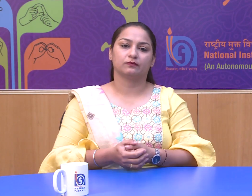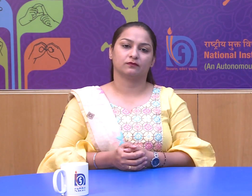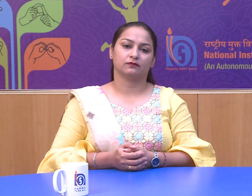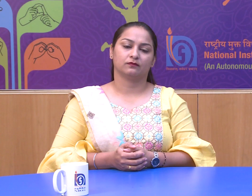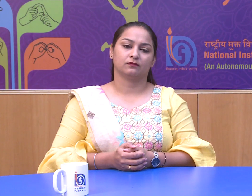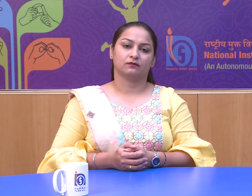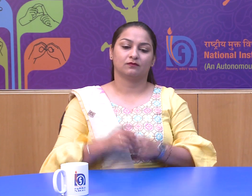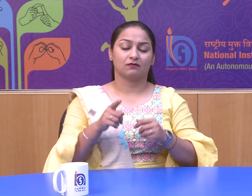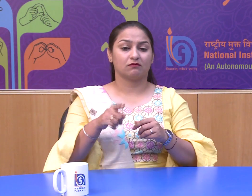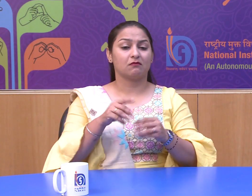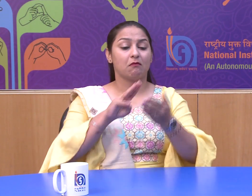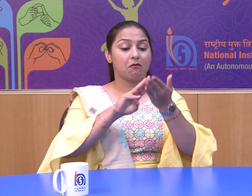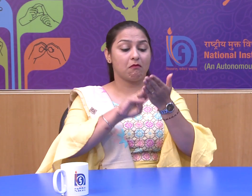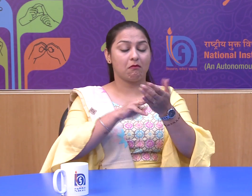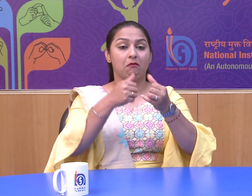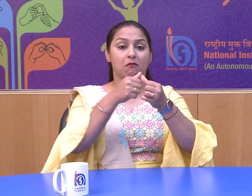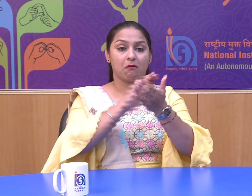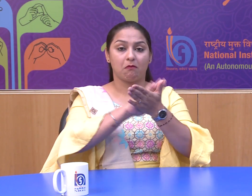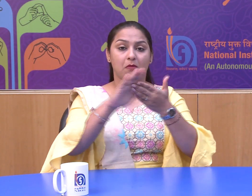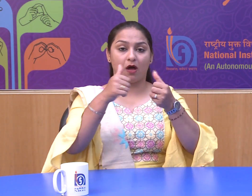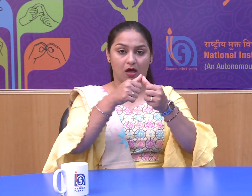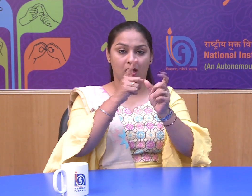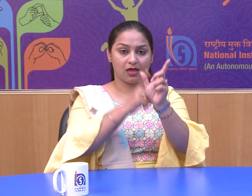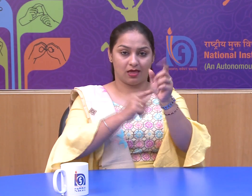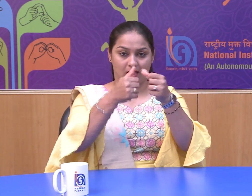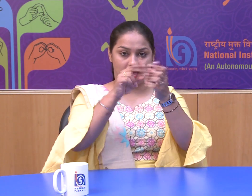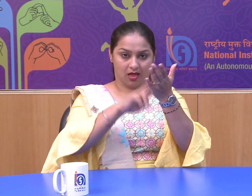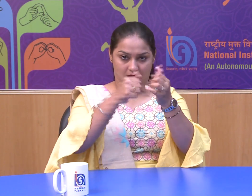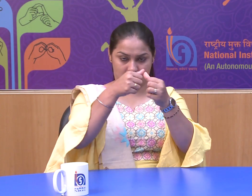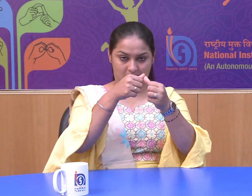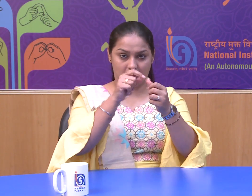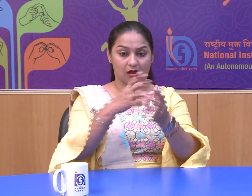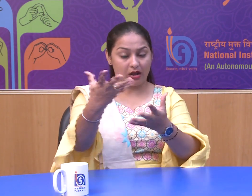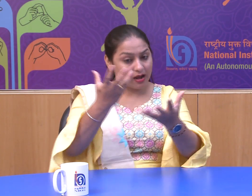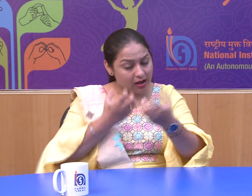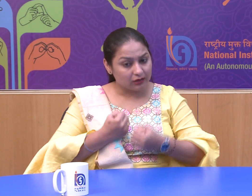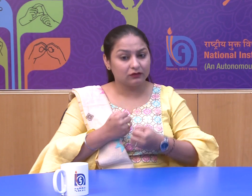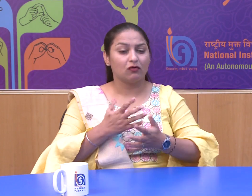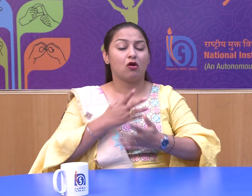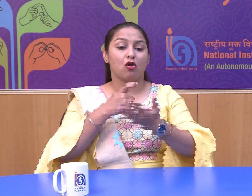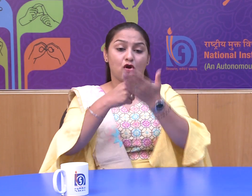The Mahayana received royal patronage from Kanishka,